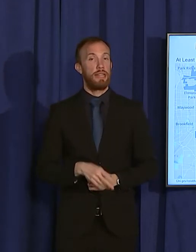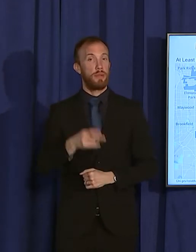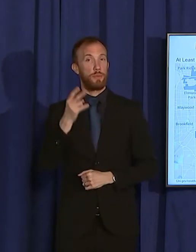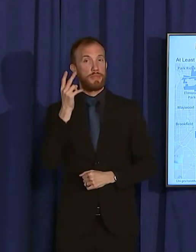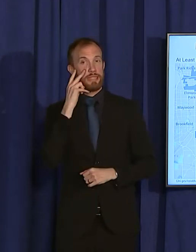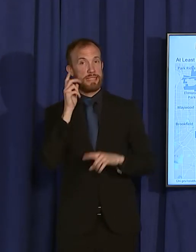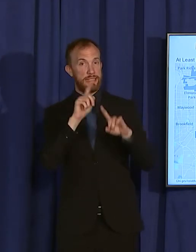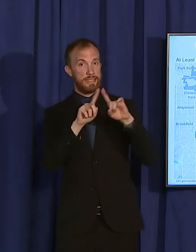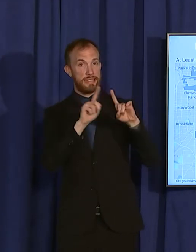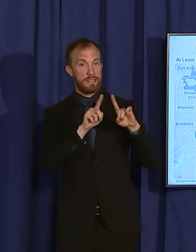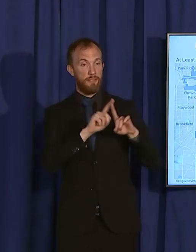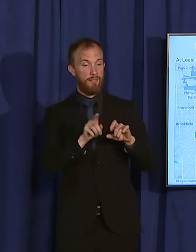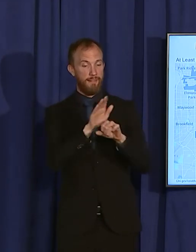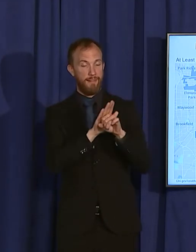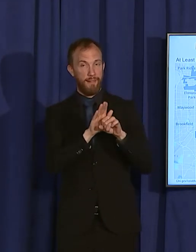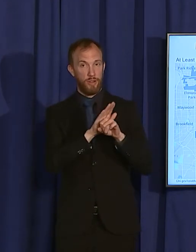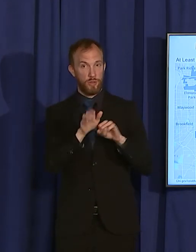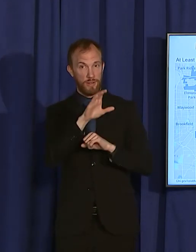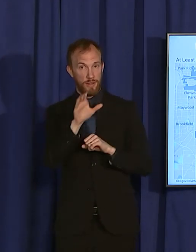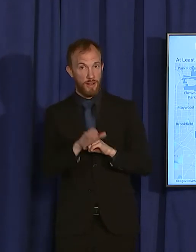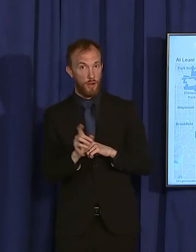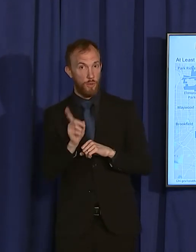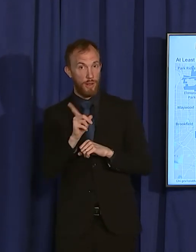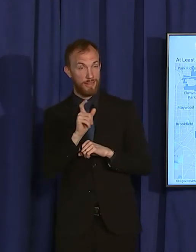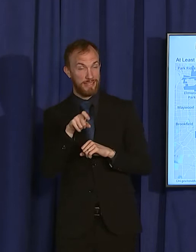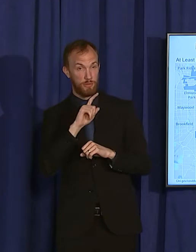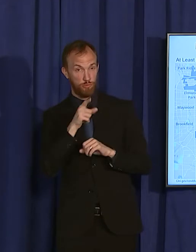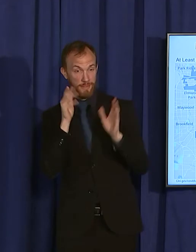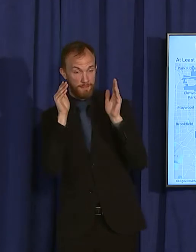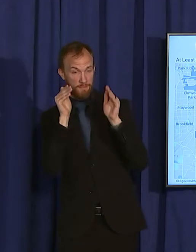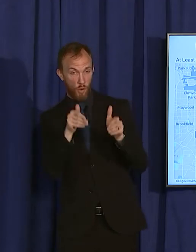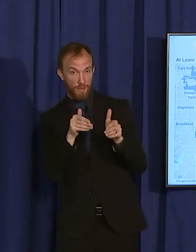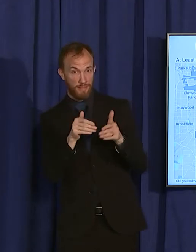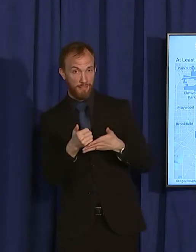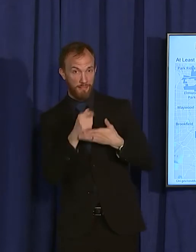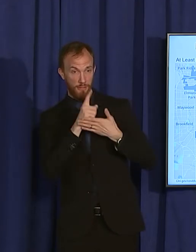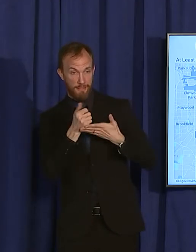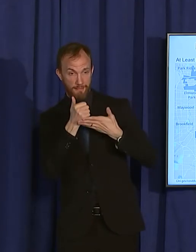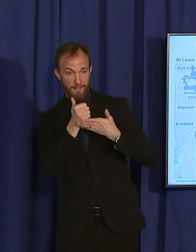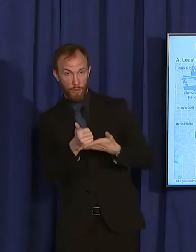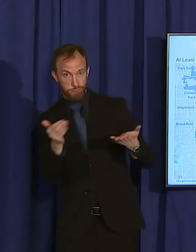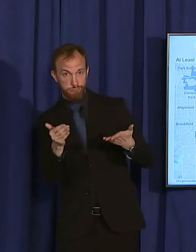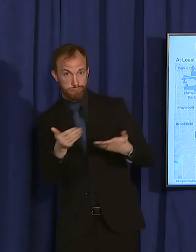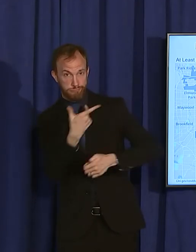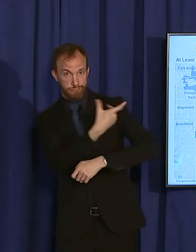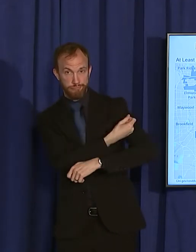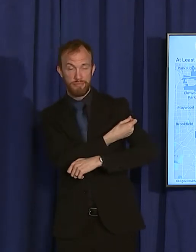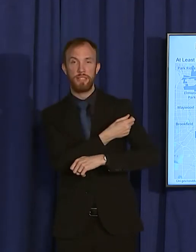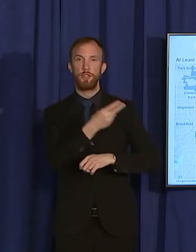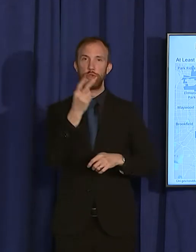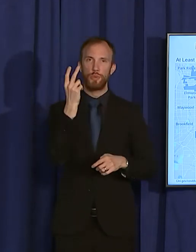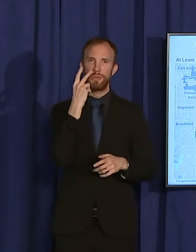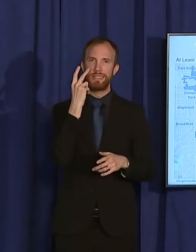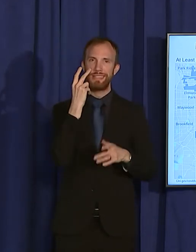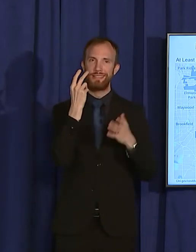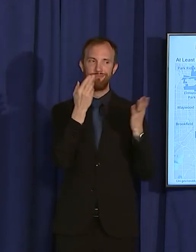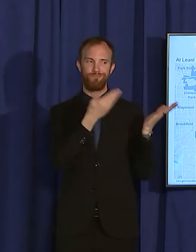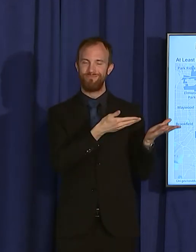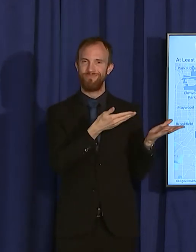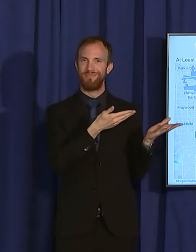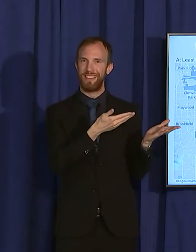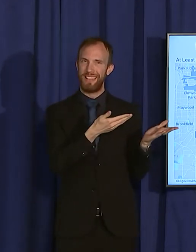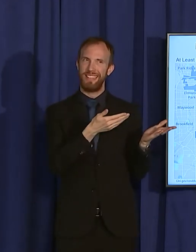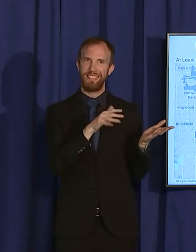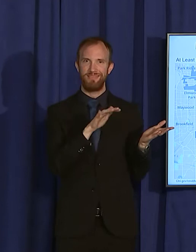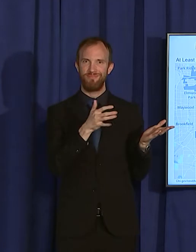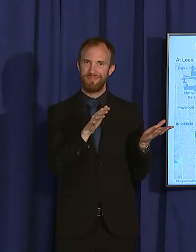of where we are needing to do some more work in terms of getting folks vaccinated, you see these patterns are quite similar to where we're seeing